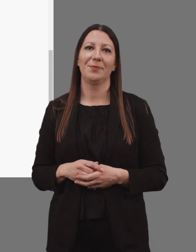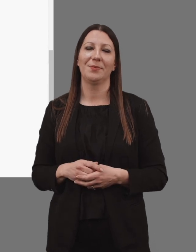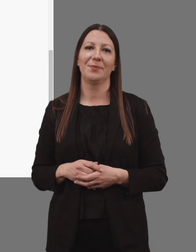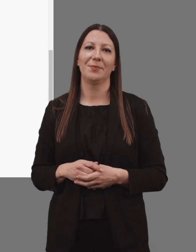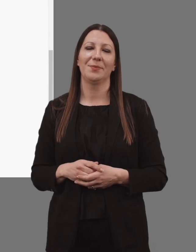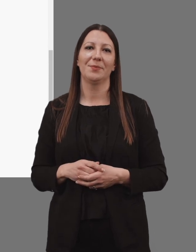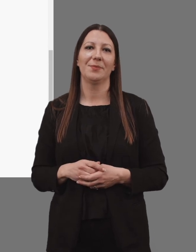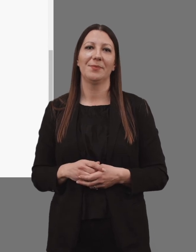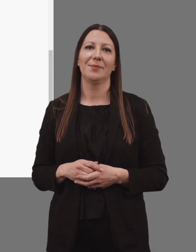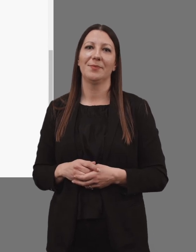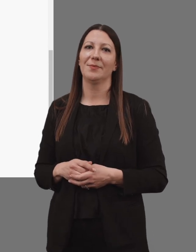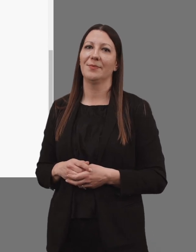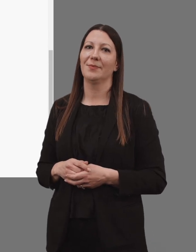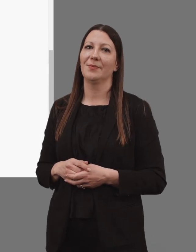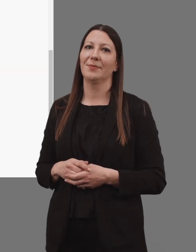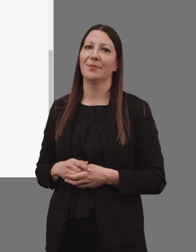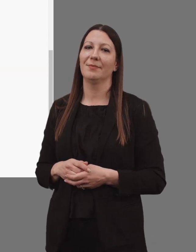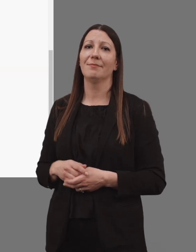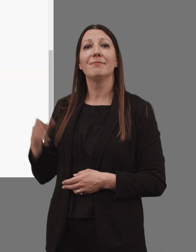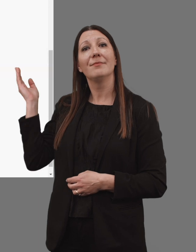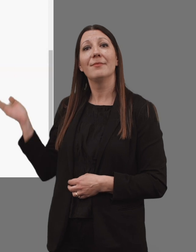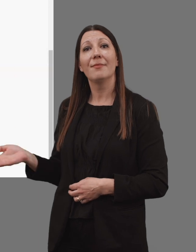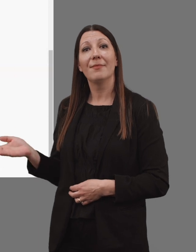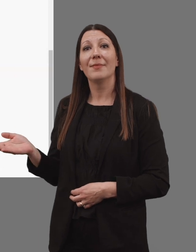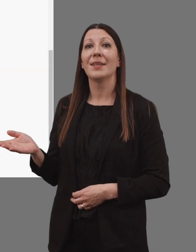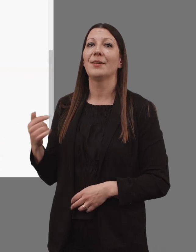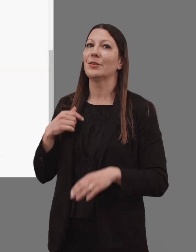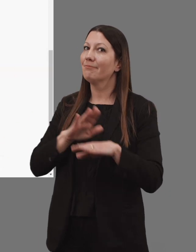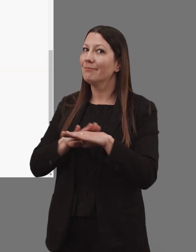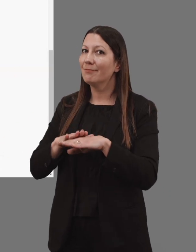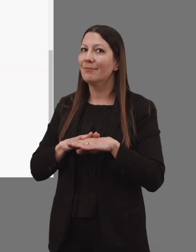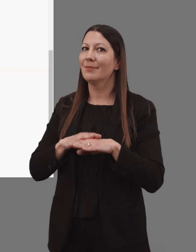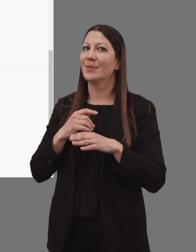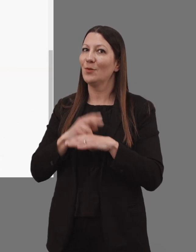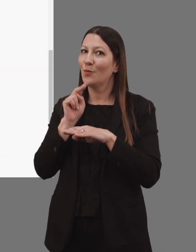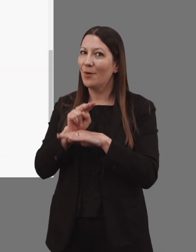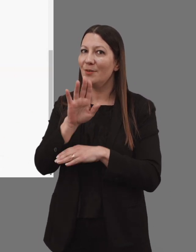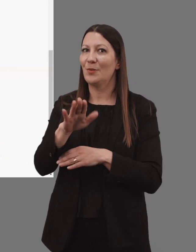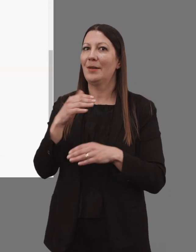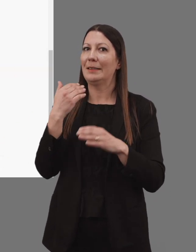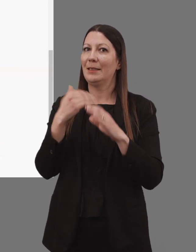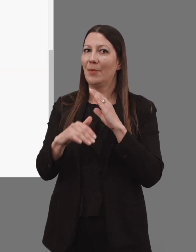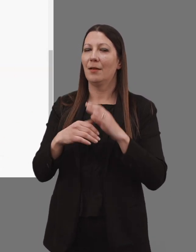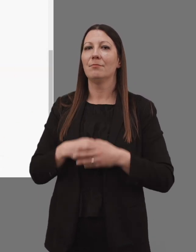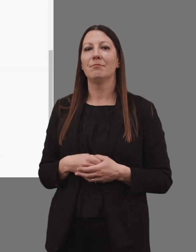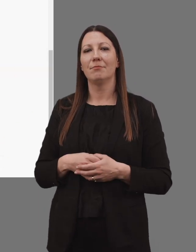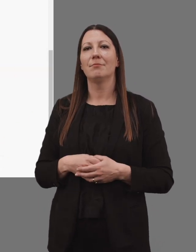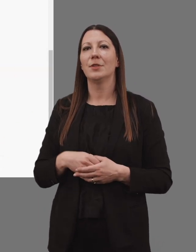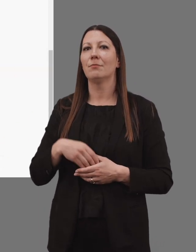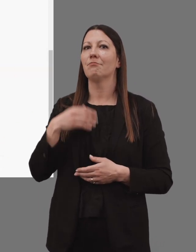So once you're here, it just reminds you to monitor your email. So check your email every few business days. Make